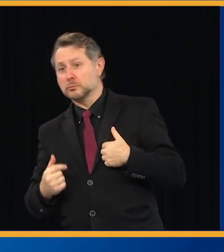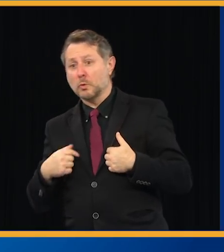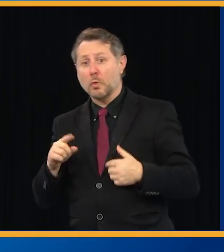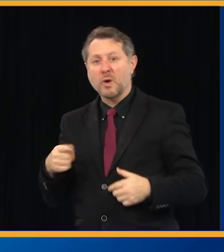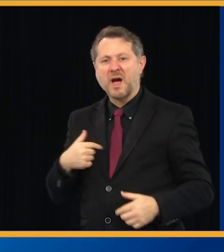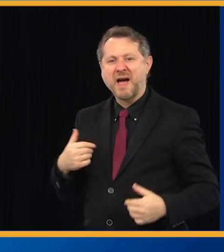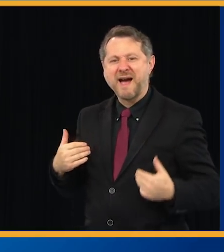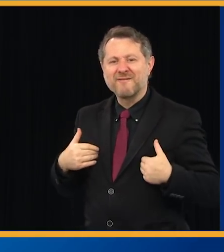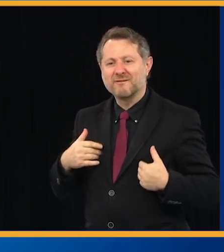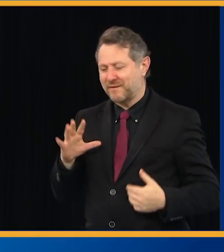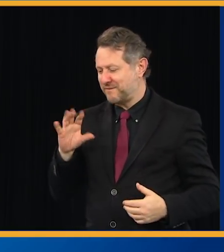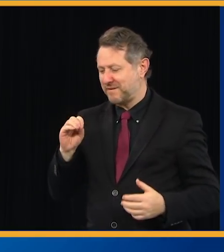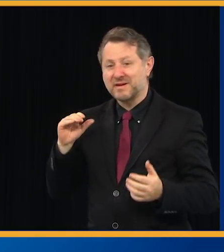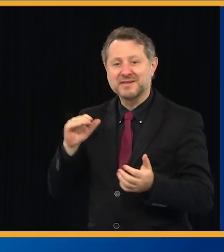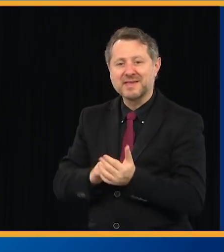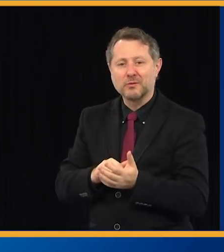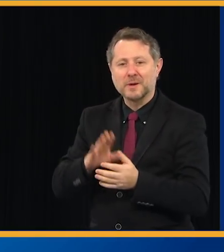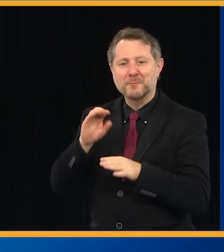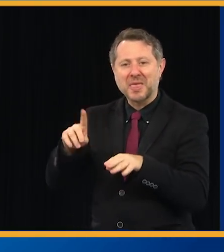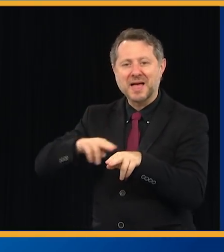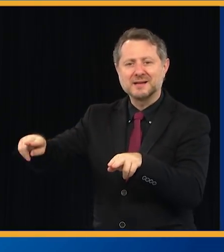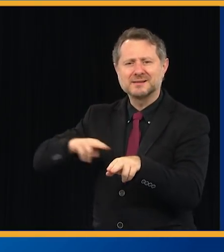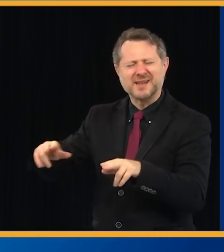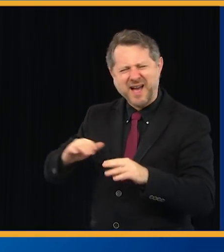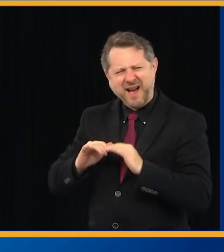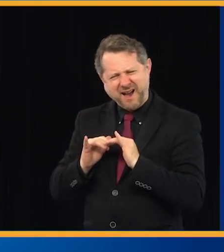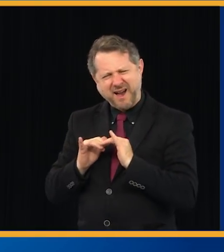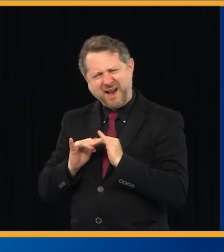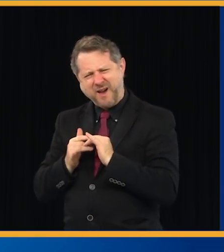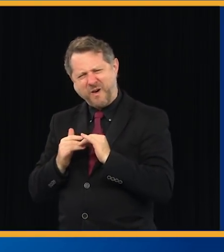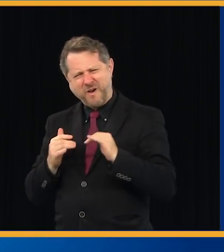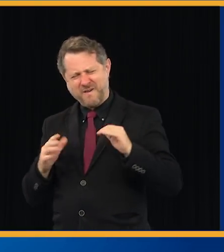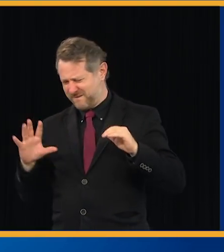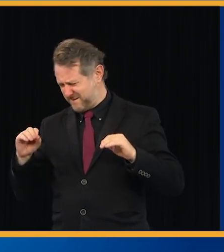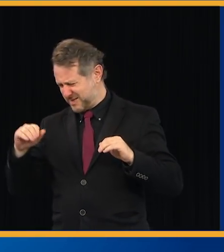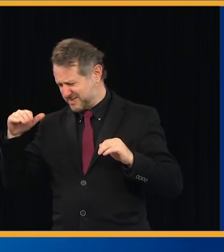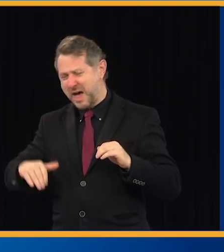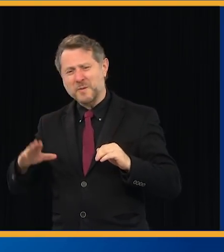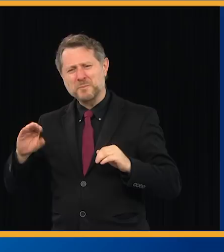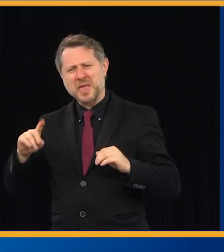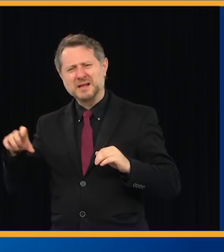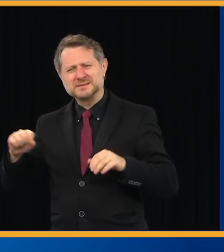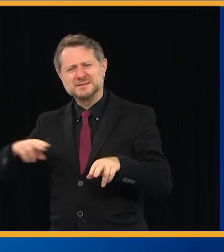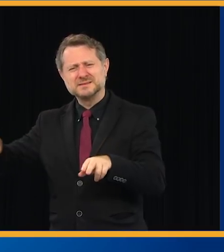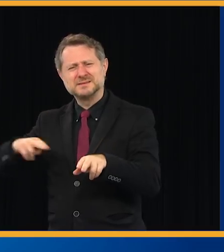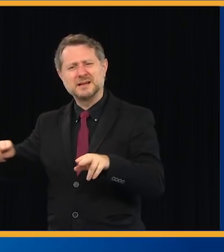state. How do you get 50,000 hospital beds to a